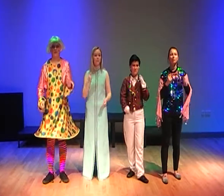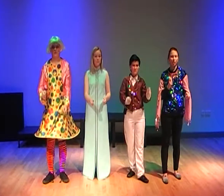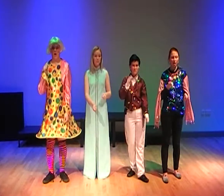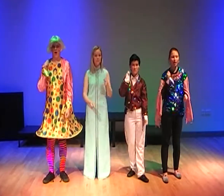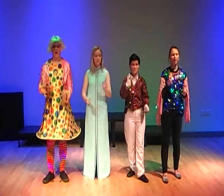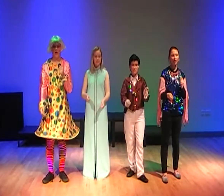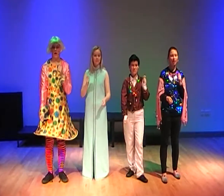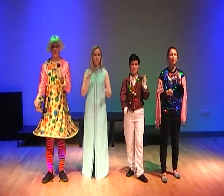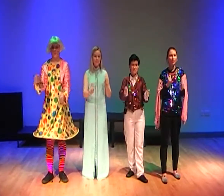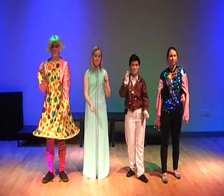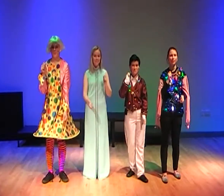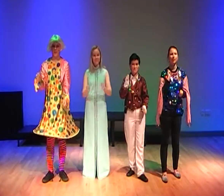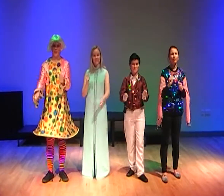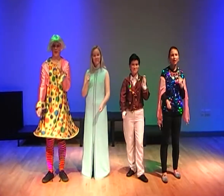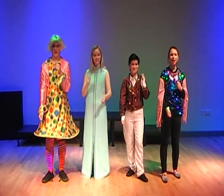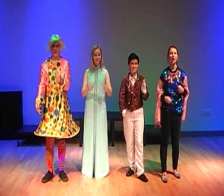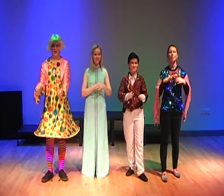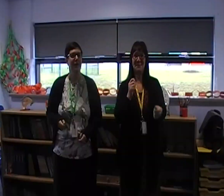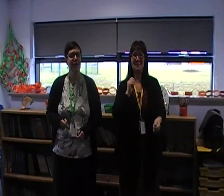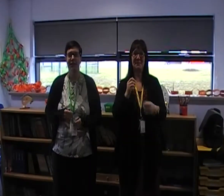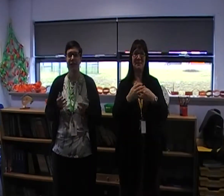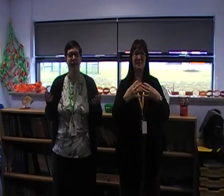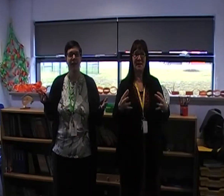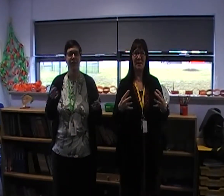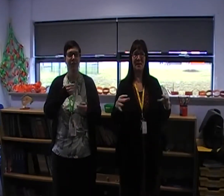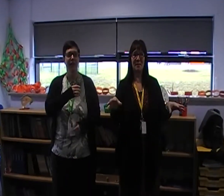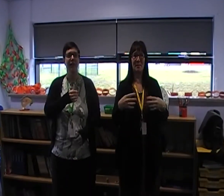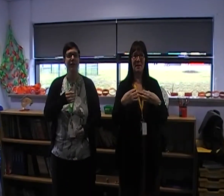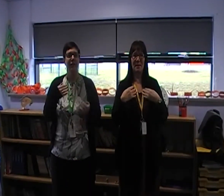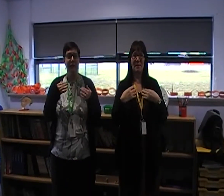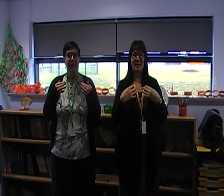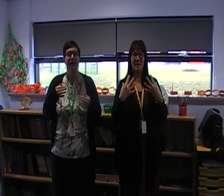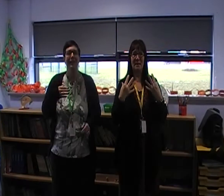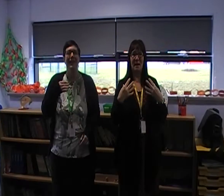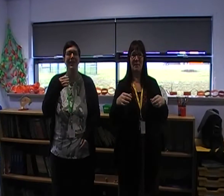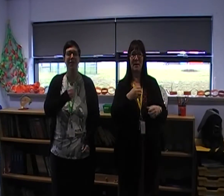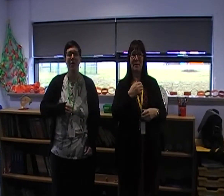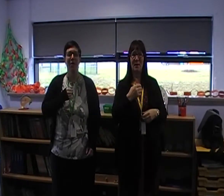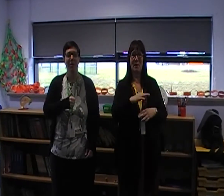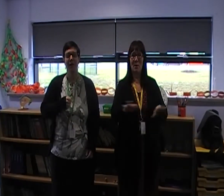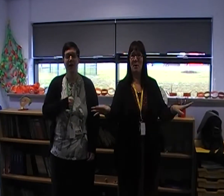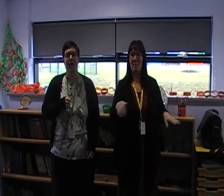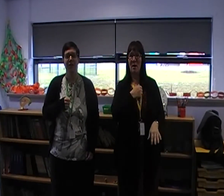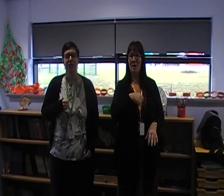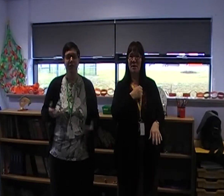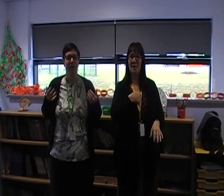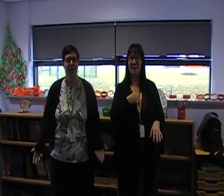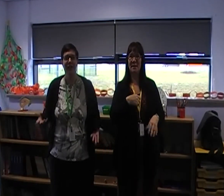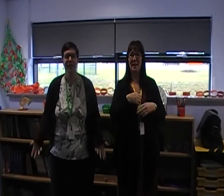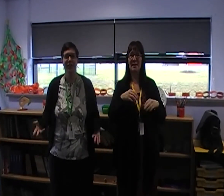I drum. I'm not scared to be seen, I make no apologies. This